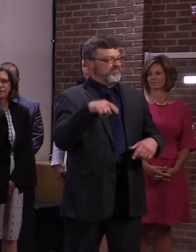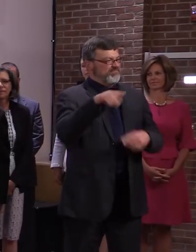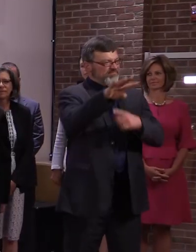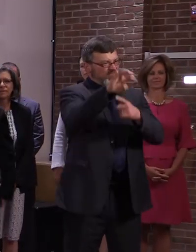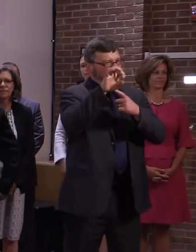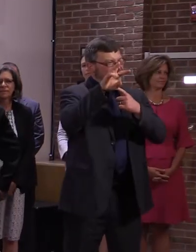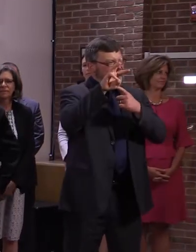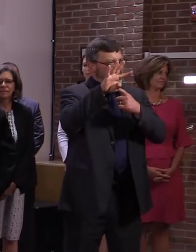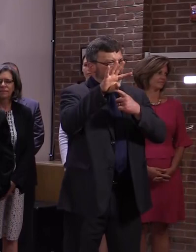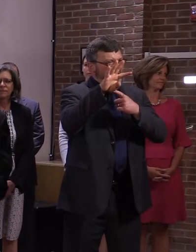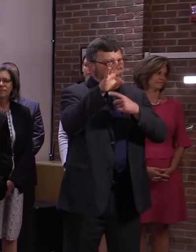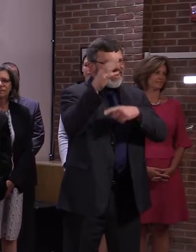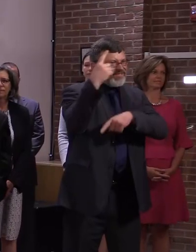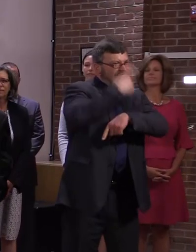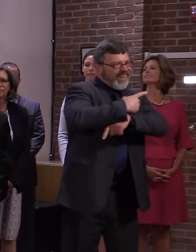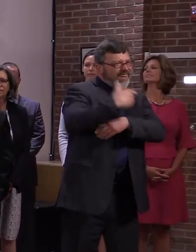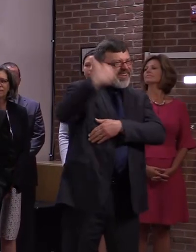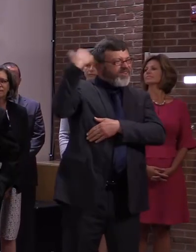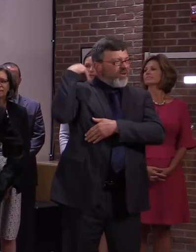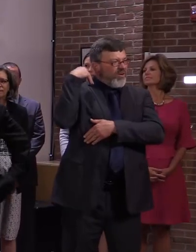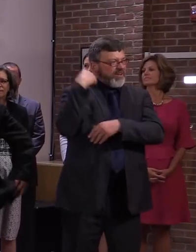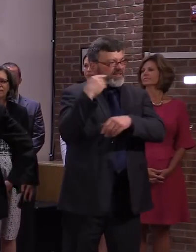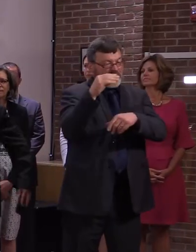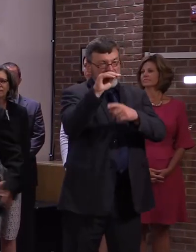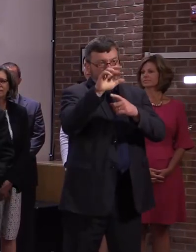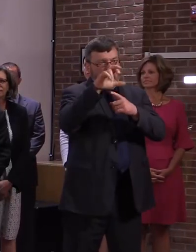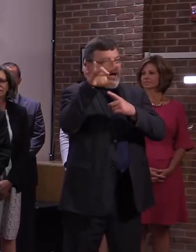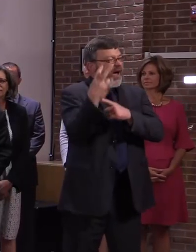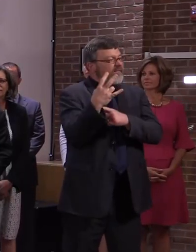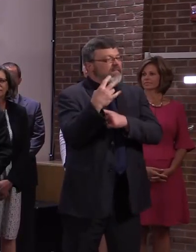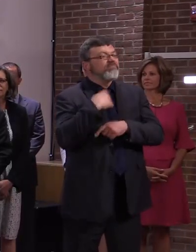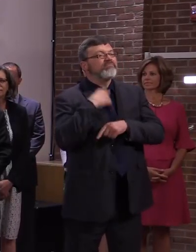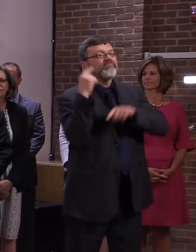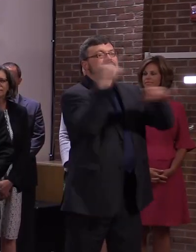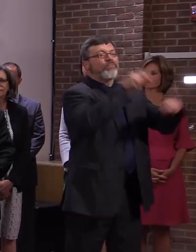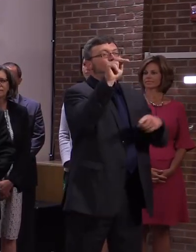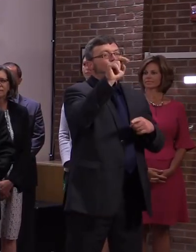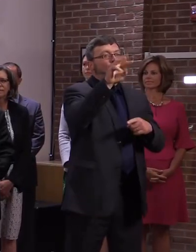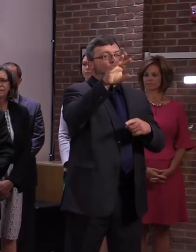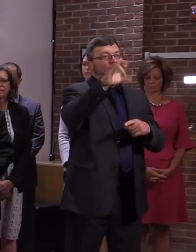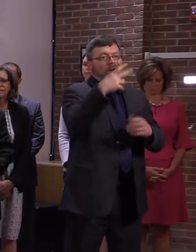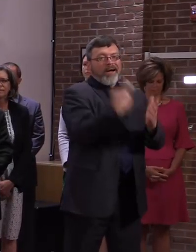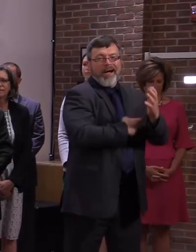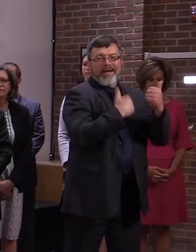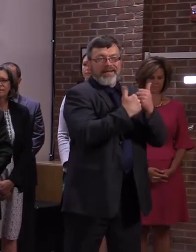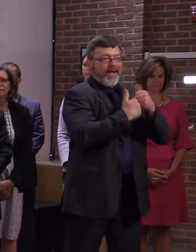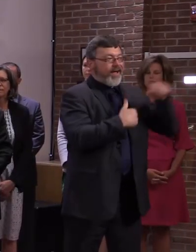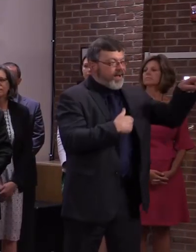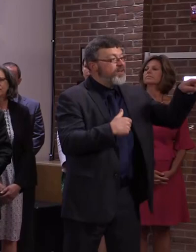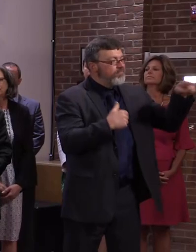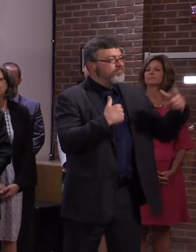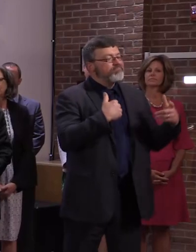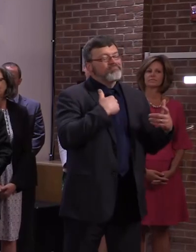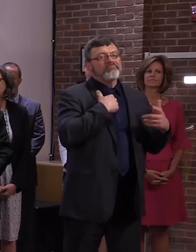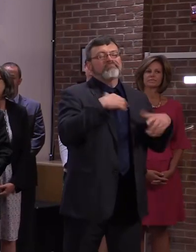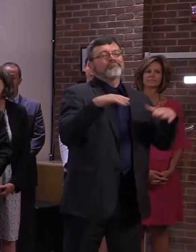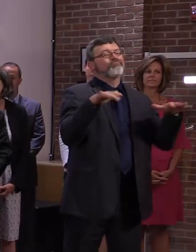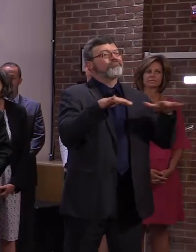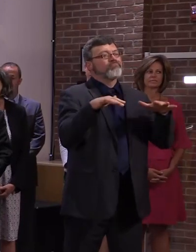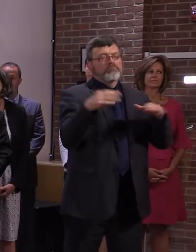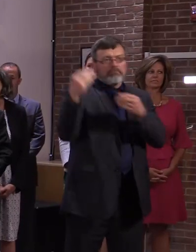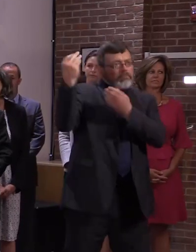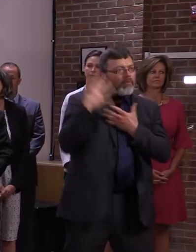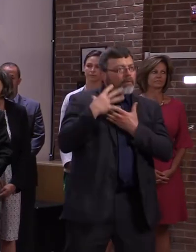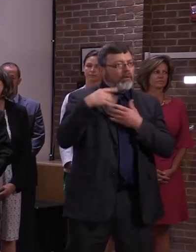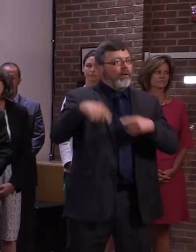464 days ago, on March 7th, I was at a Norwich hockey game when I learned we had our first case of COVID-19 in